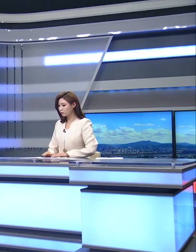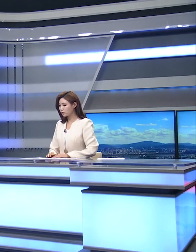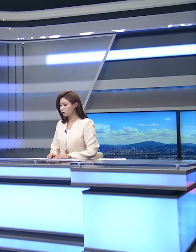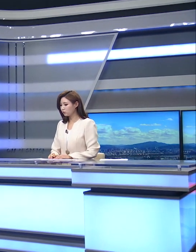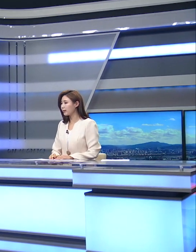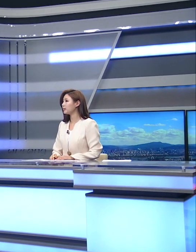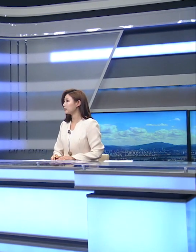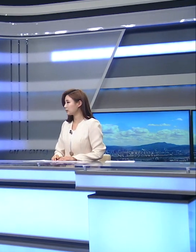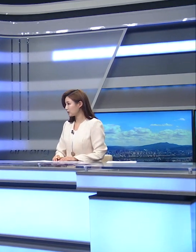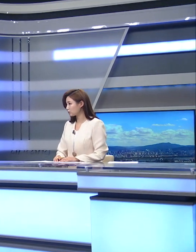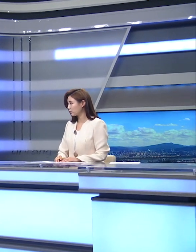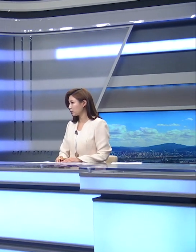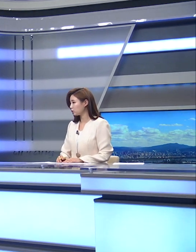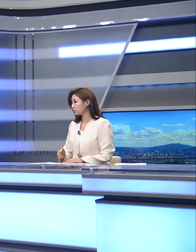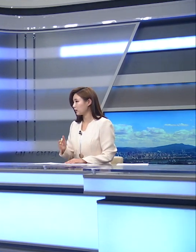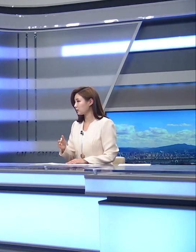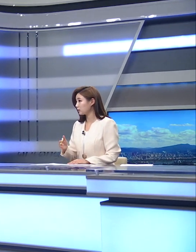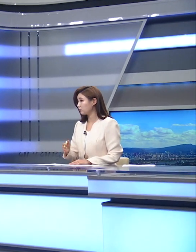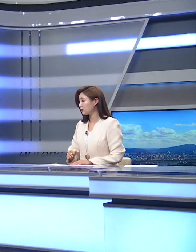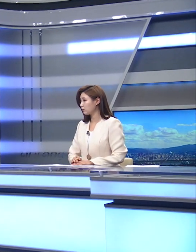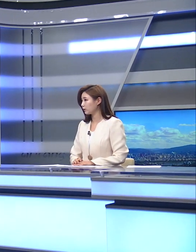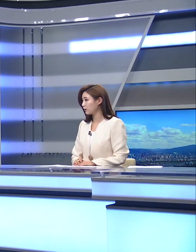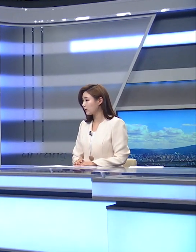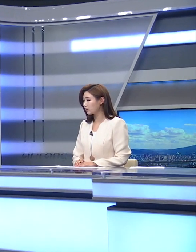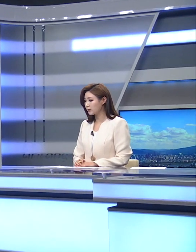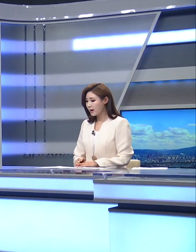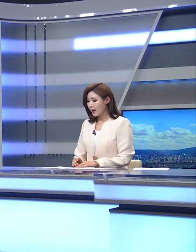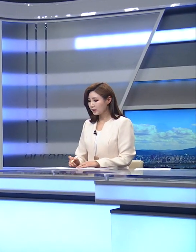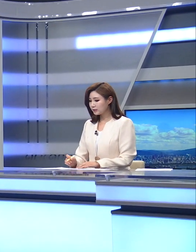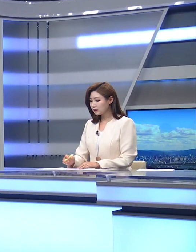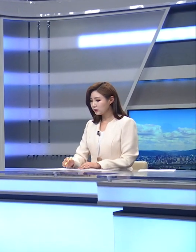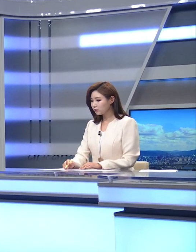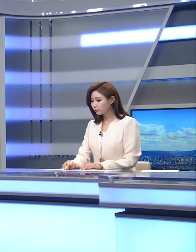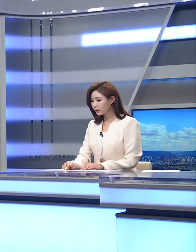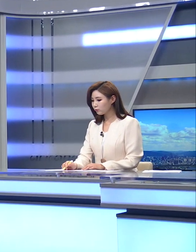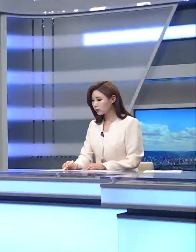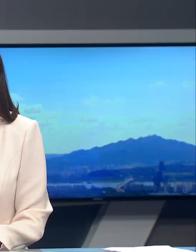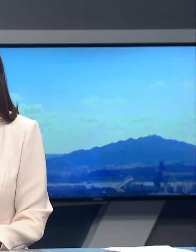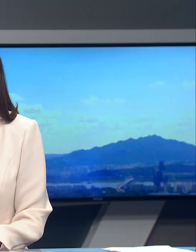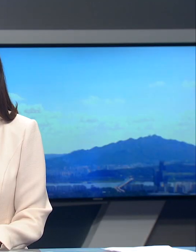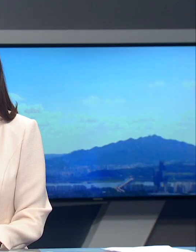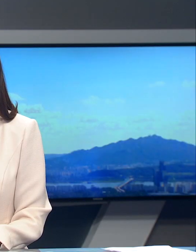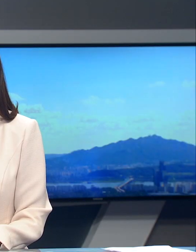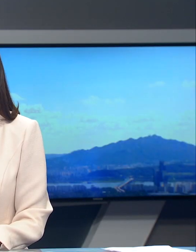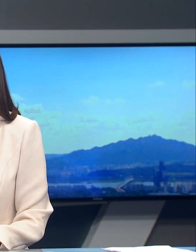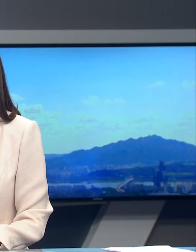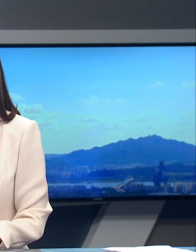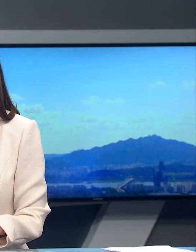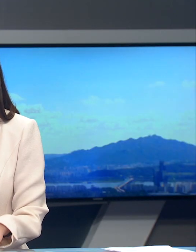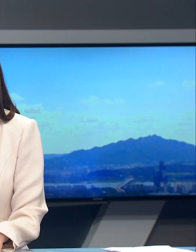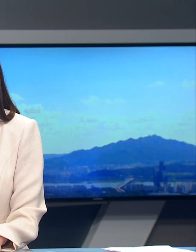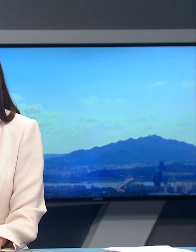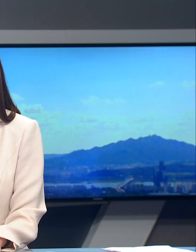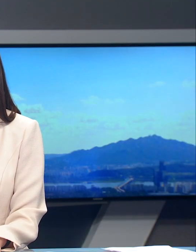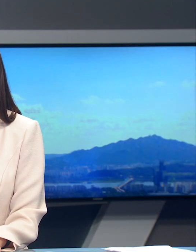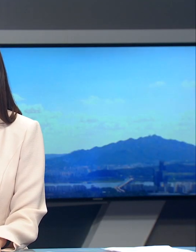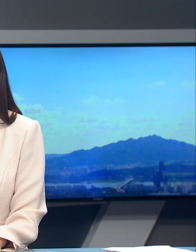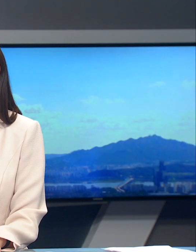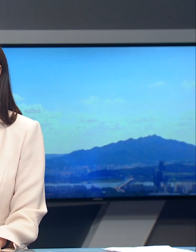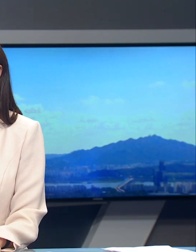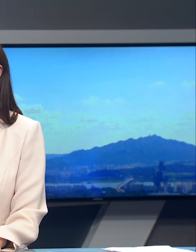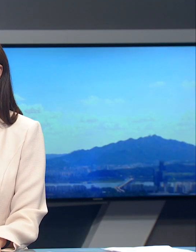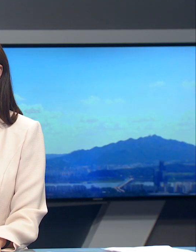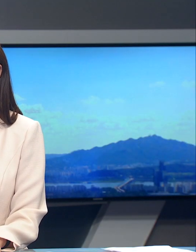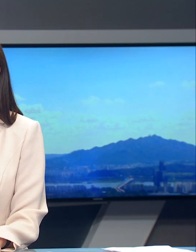number has risen to 86 related to that single Itaewon case. And 63 were reported to have been visitors of the clubs and